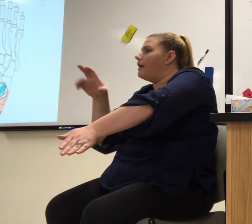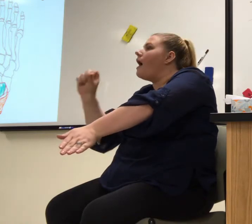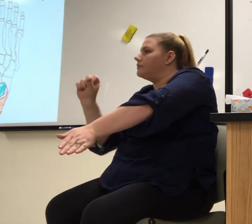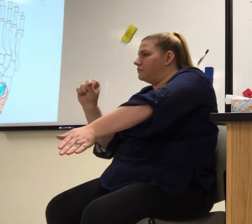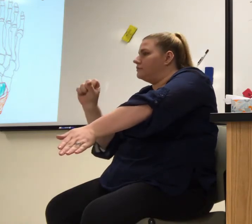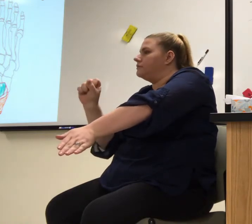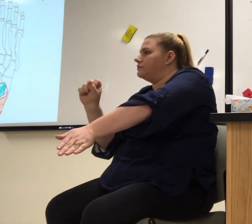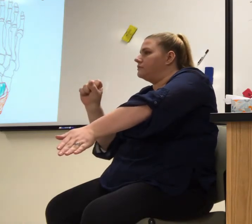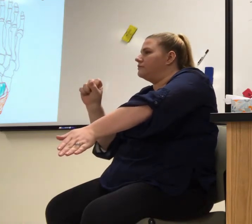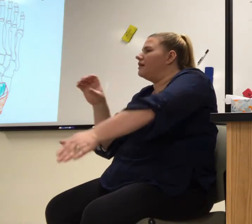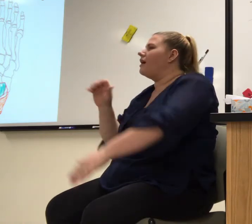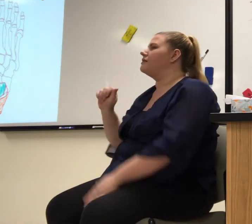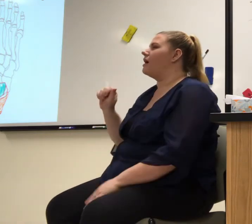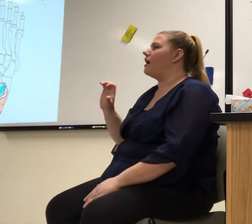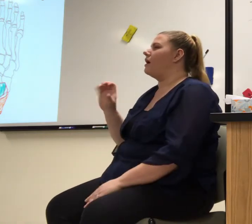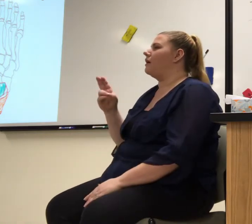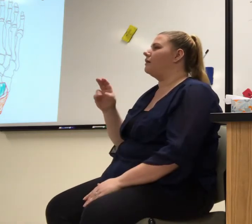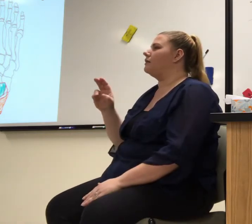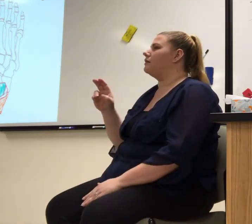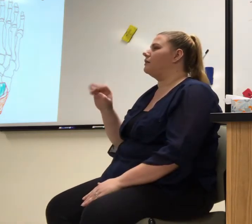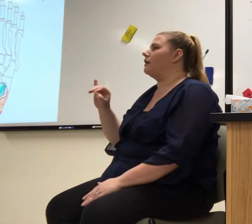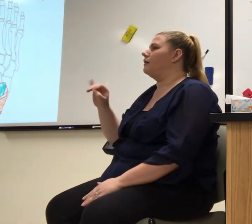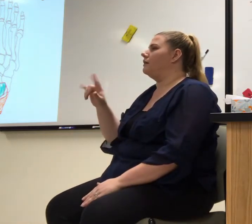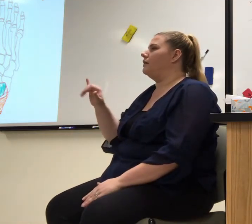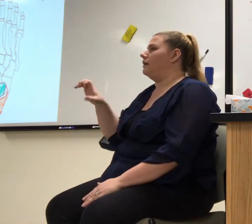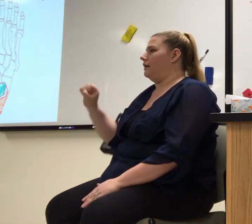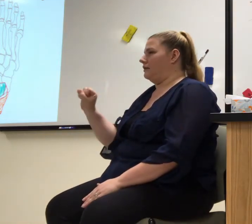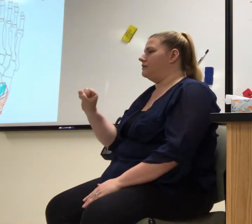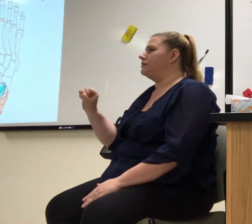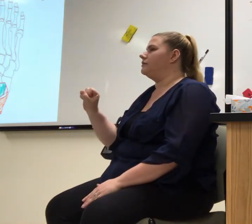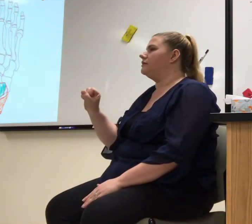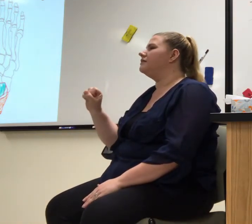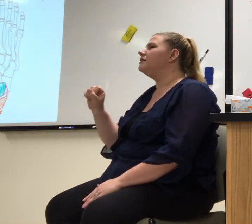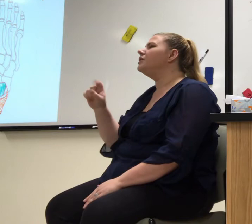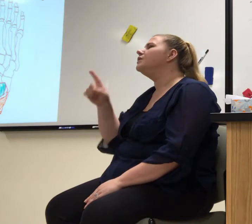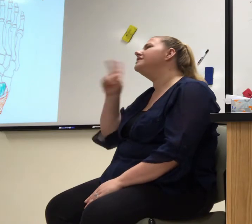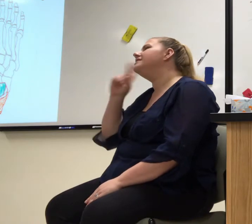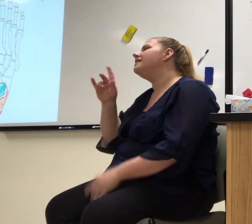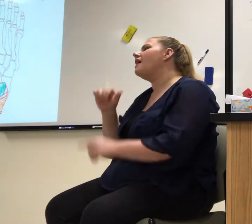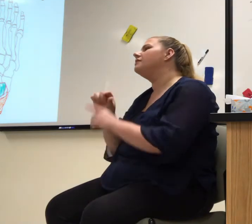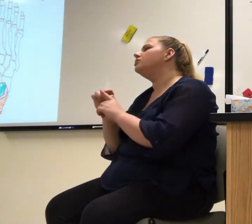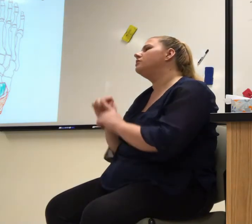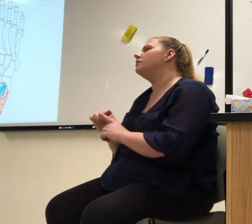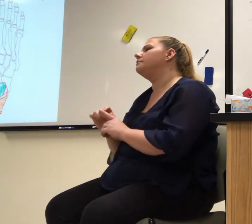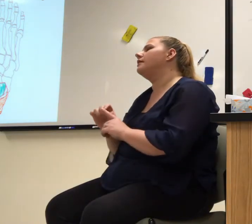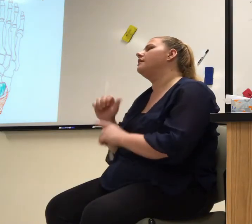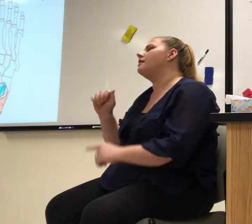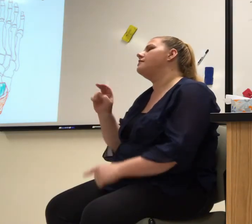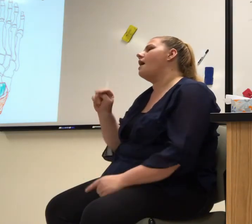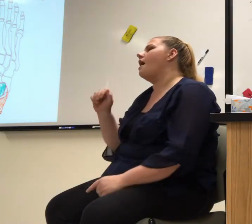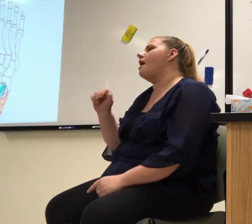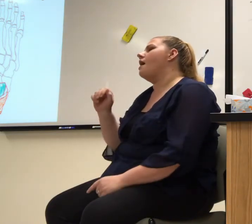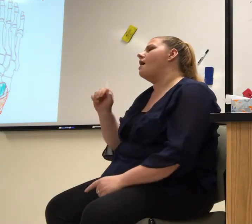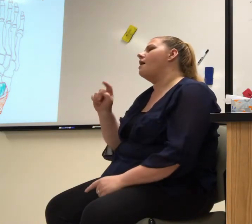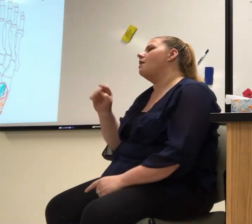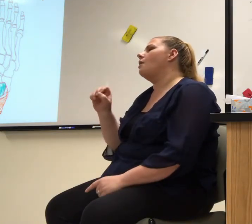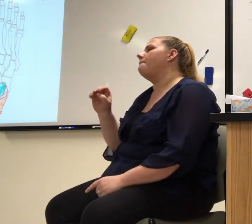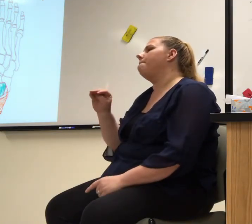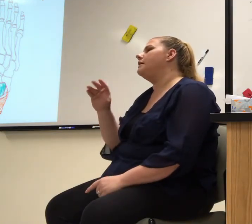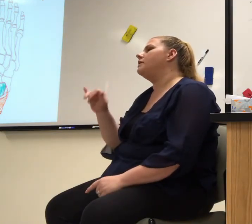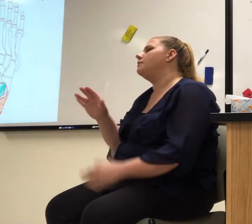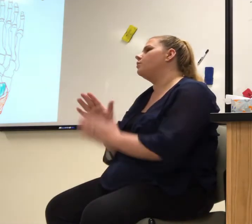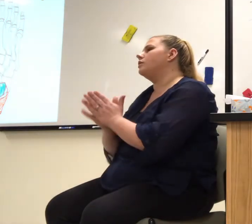The Achilles tendon, you still see that term in anatomy books. More often they're calling it the calcaneal tendon.